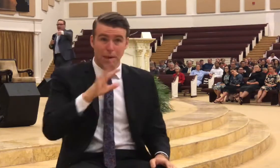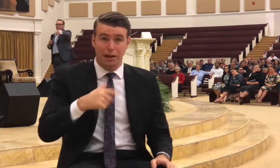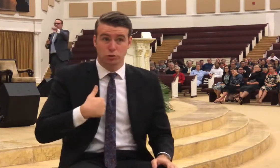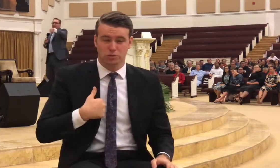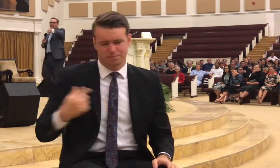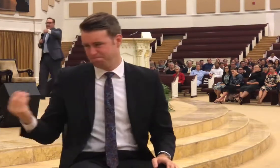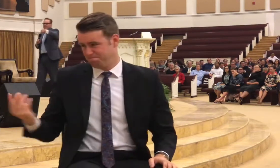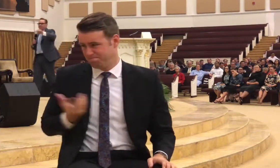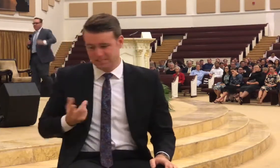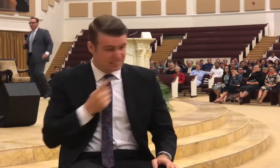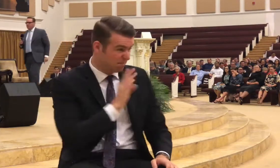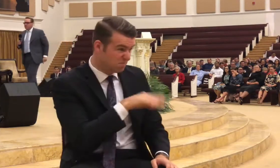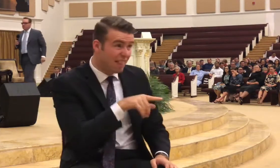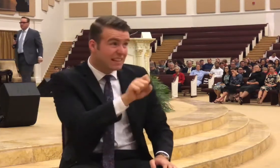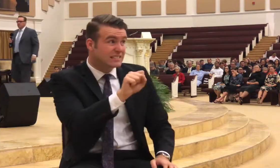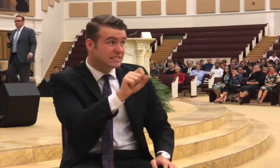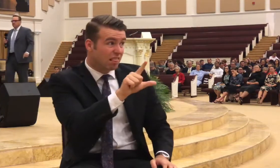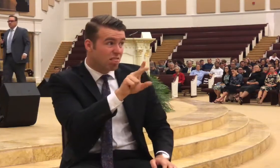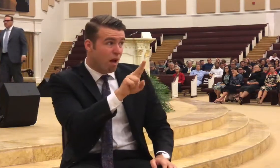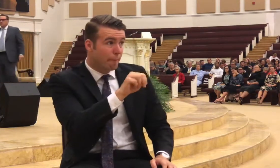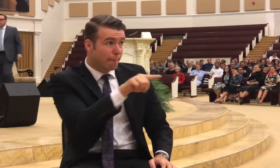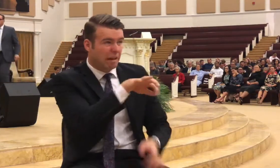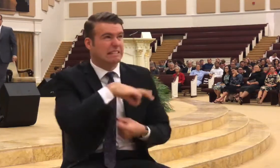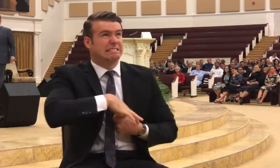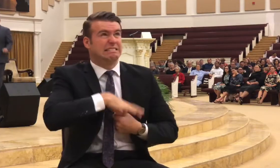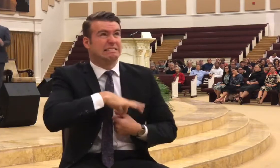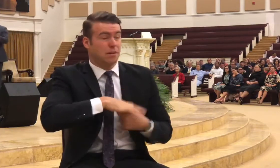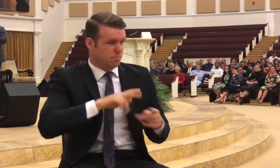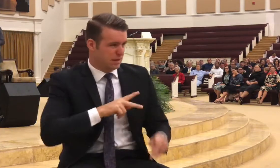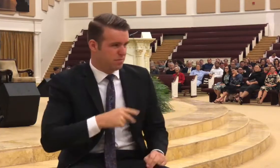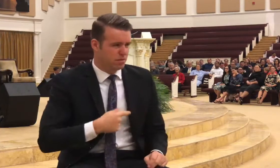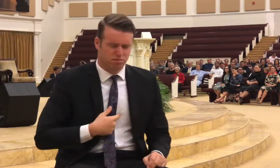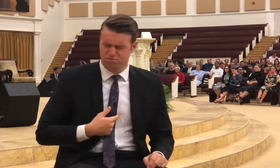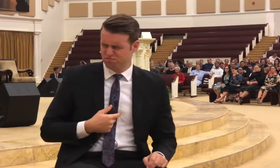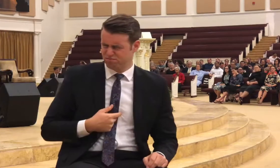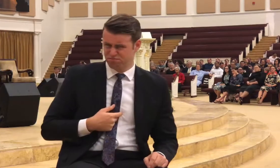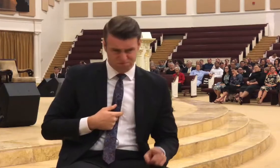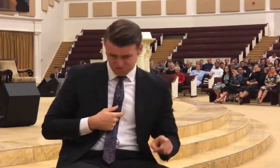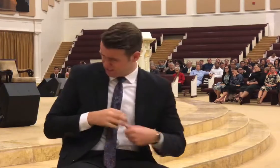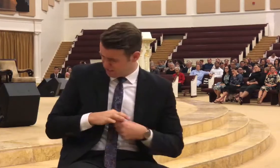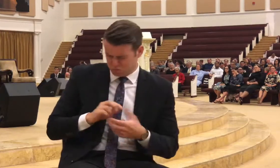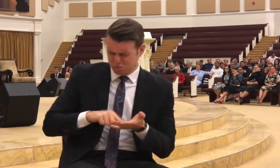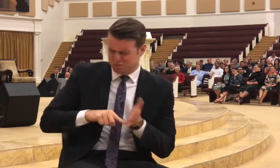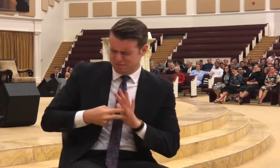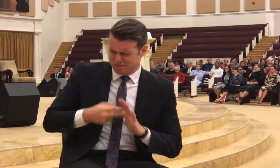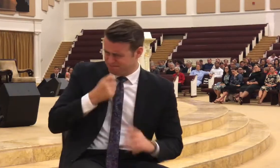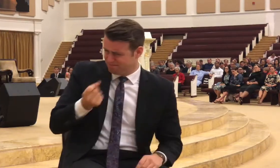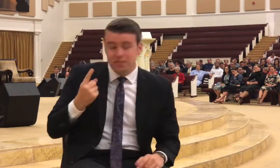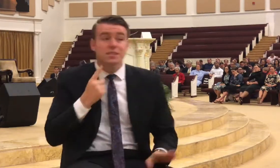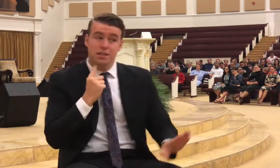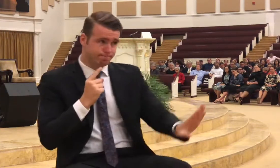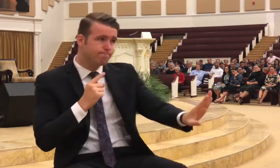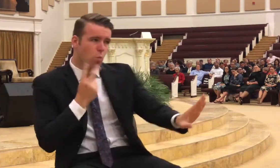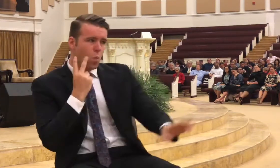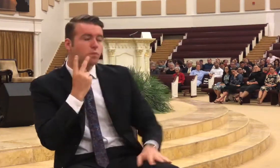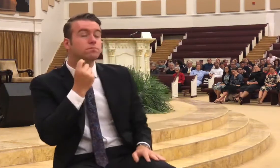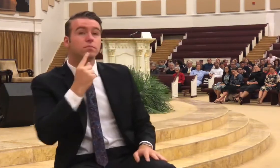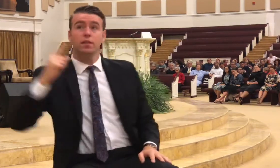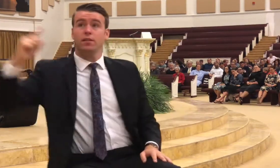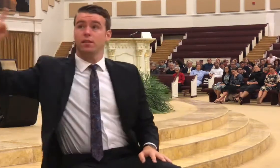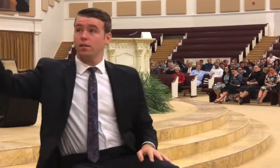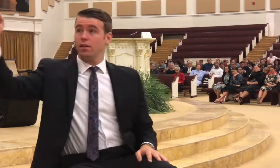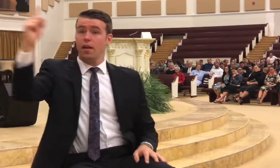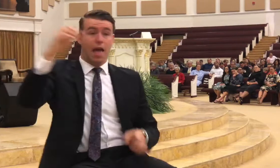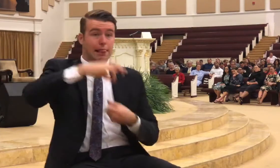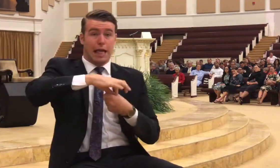this slum that elects people. I said, what do you mean? He said, because whenever there's an election,